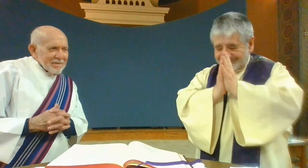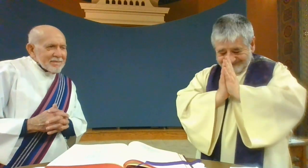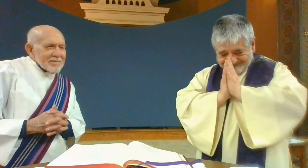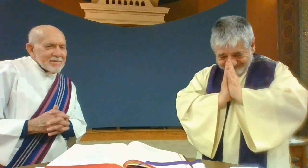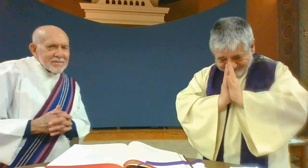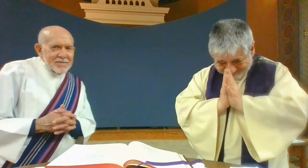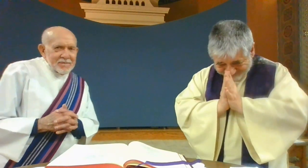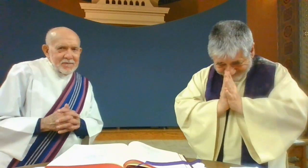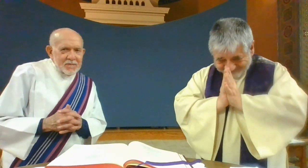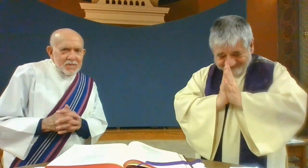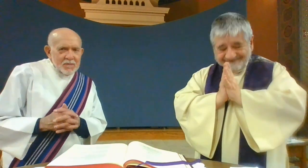Let us pray.